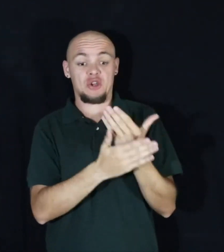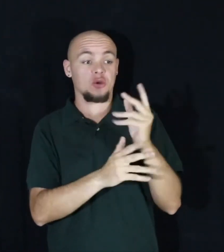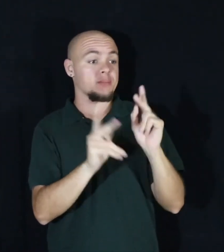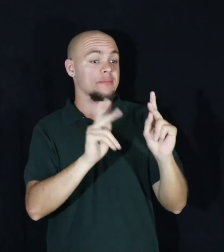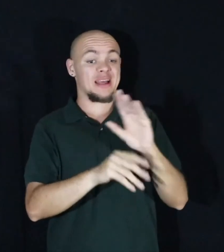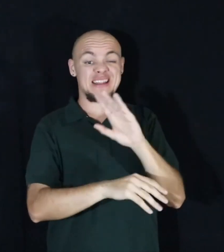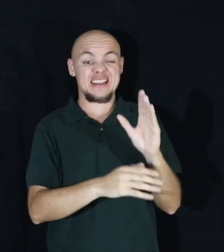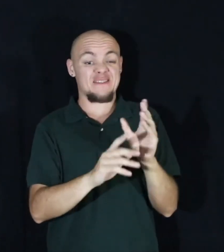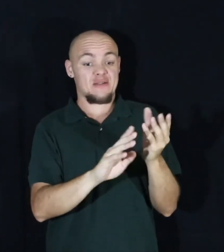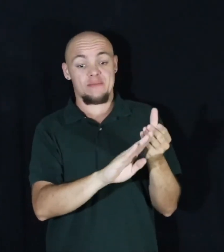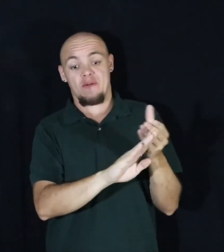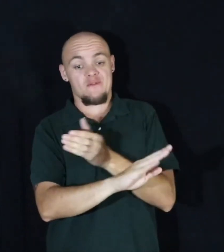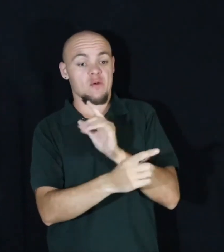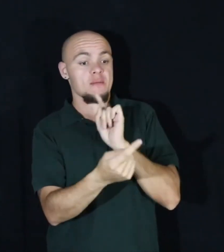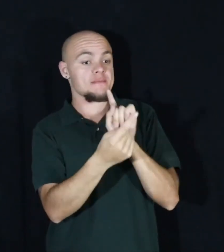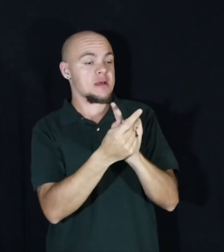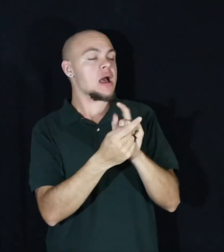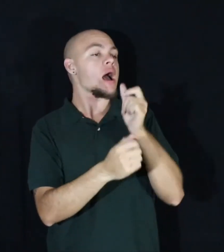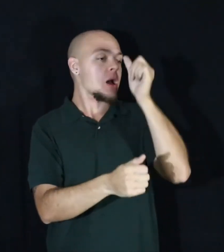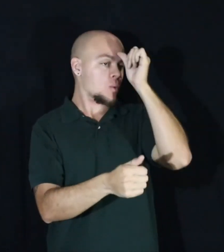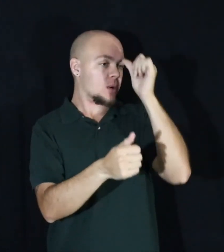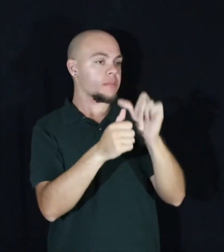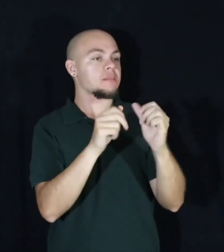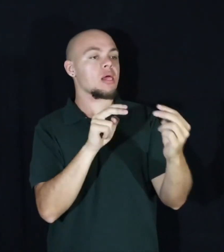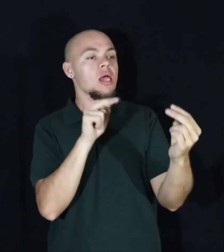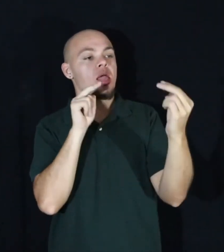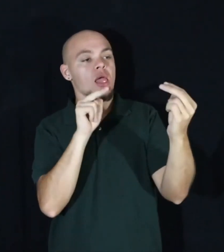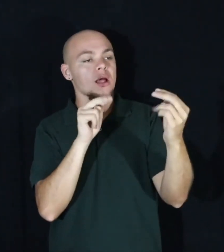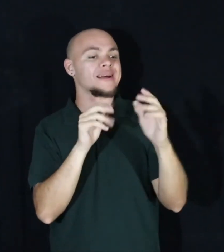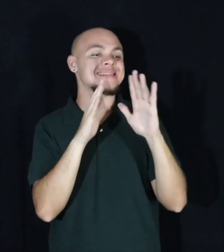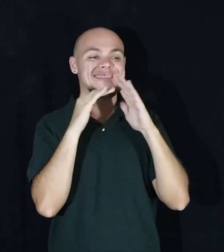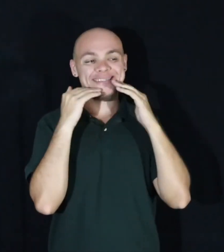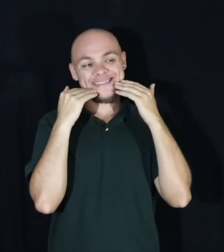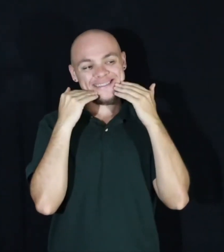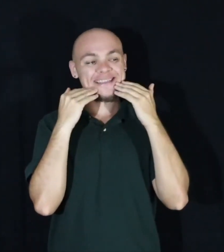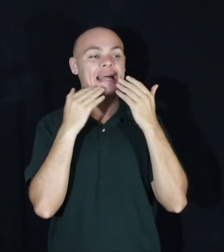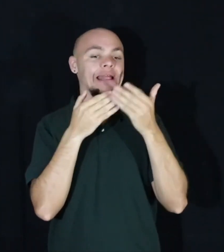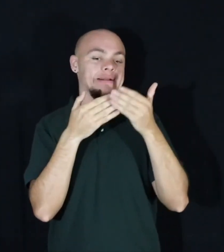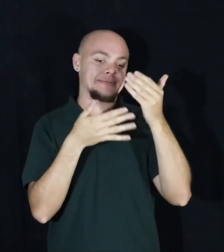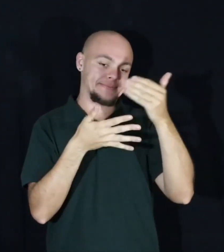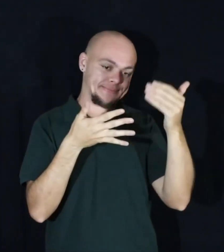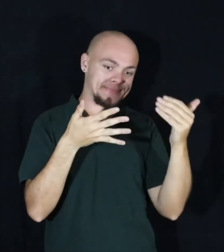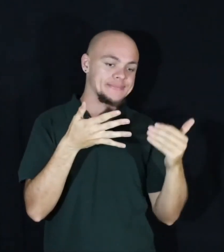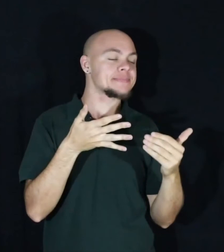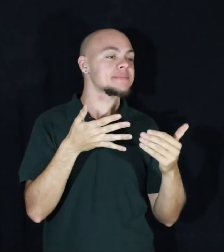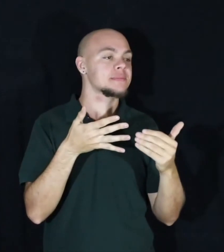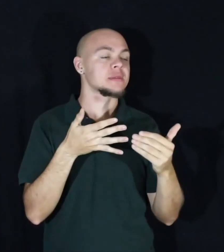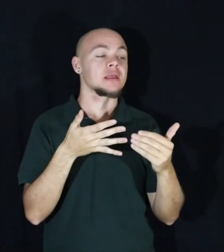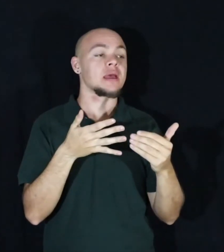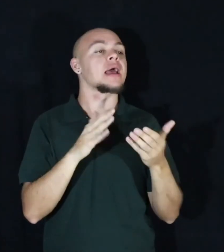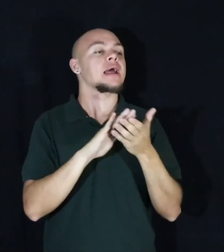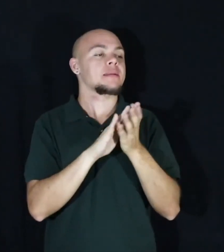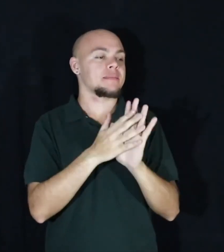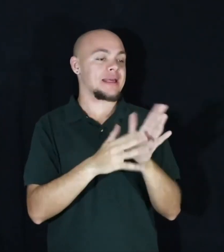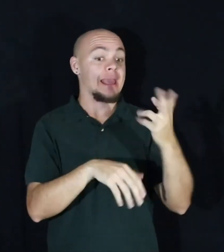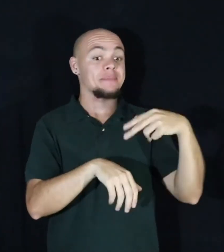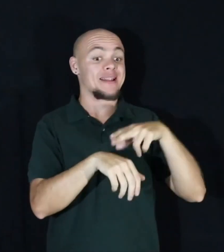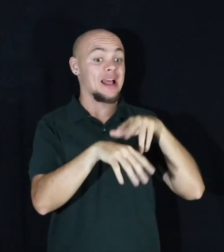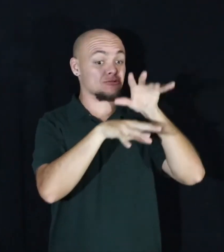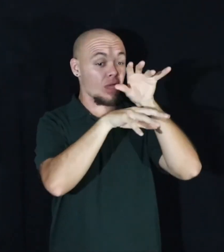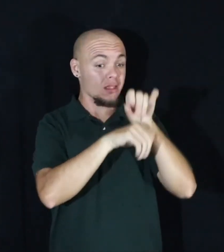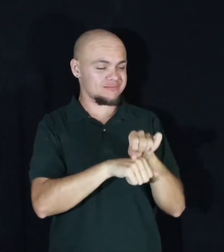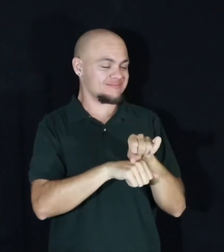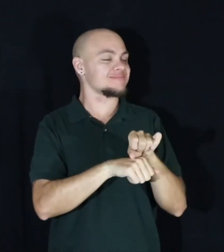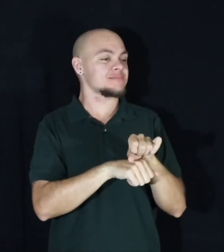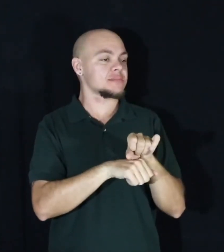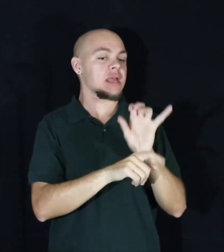met before. I would remember to keep eye contact and smile and so forth, until it became natural. And right